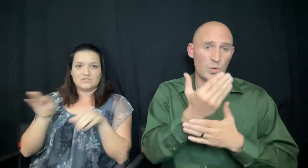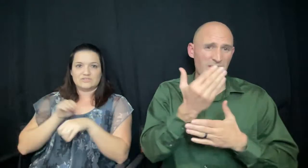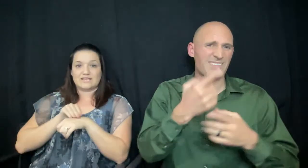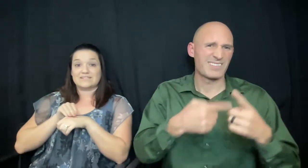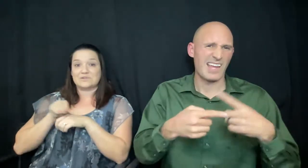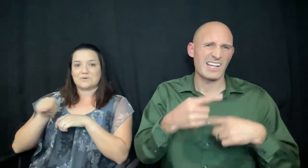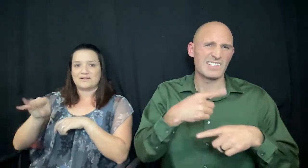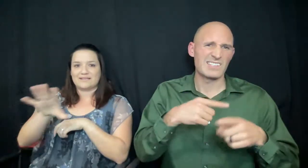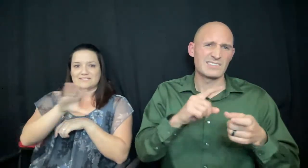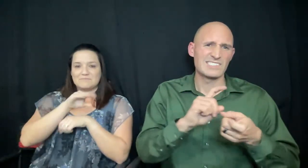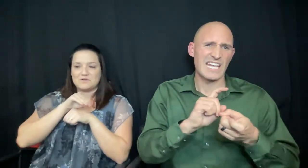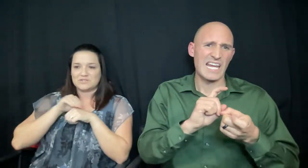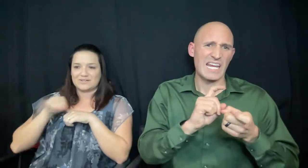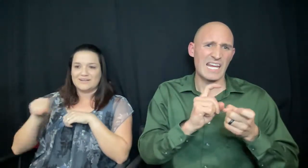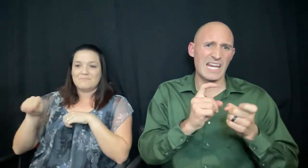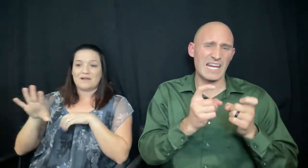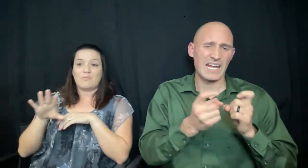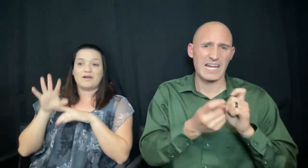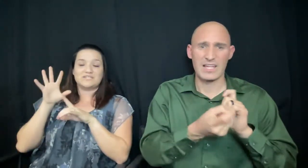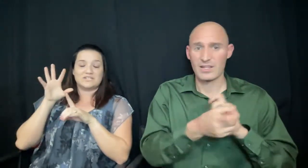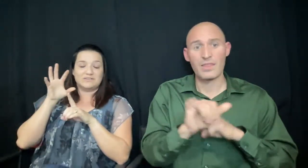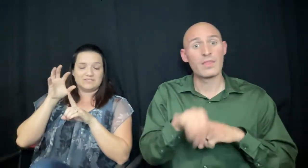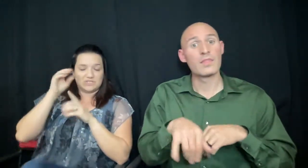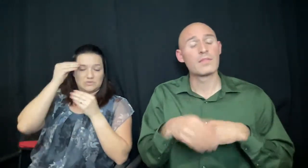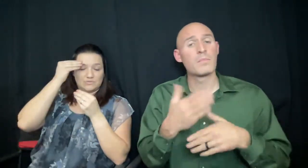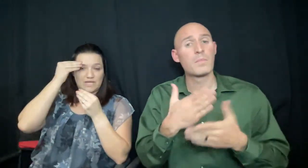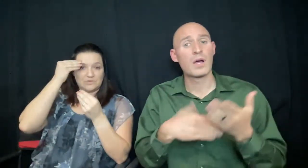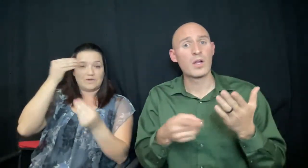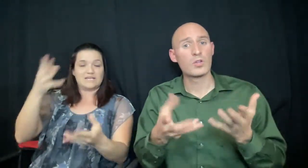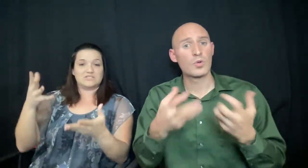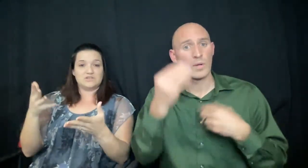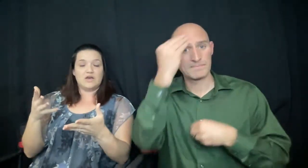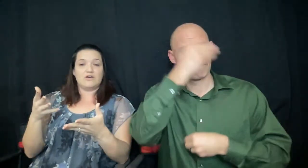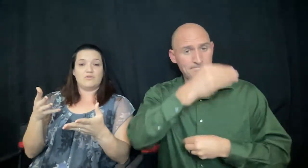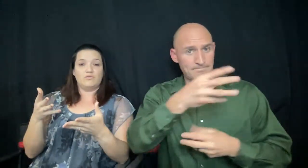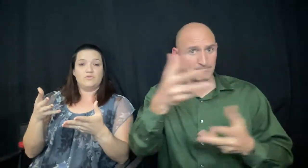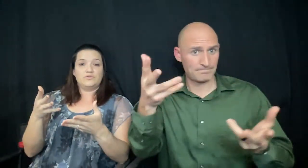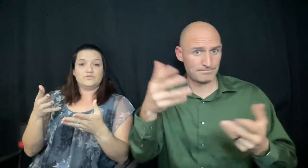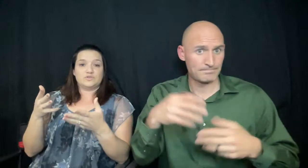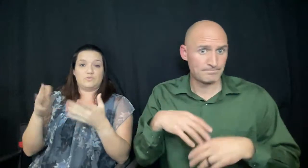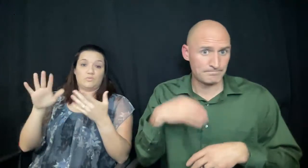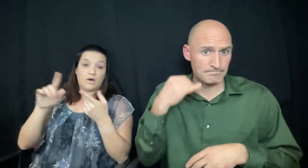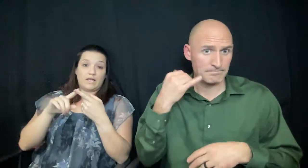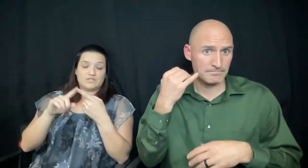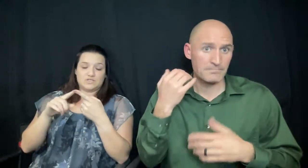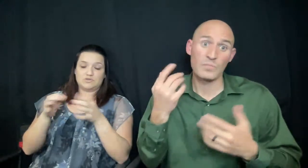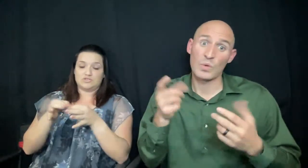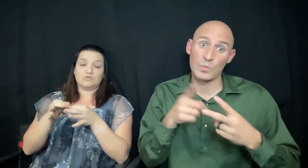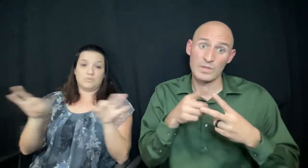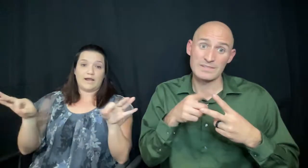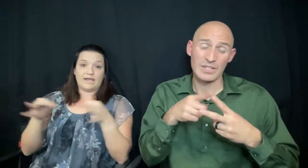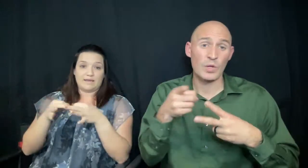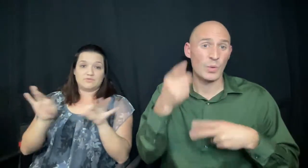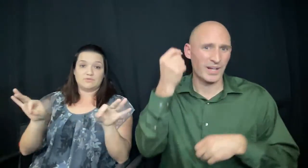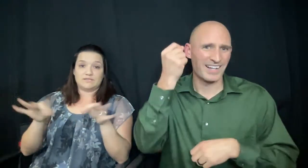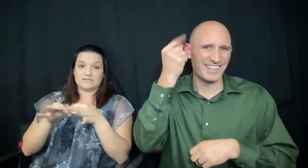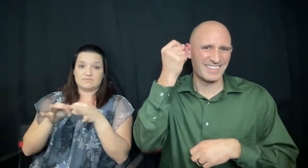So that's another part of that exposure. But I wanted to let you guys know. So one, so you understood why I kept doing this while I